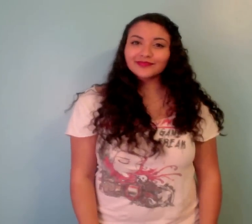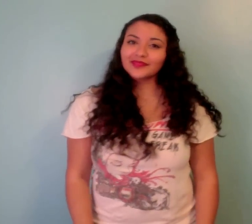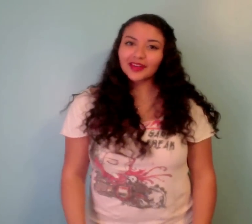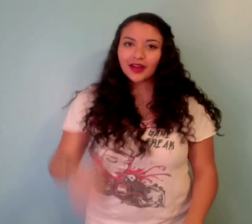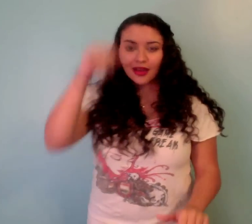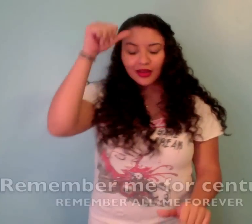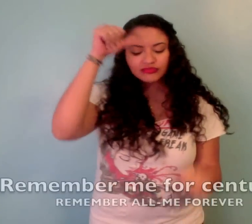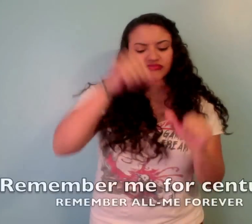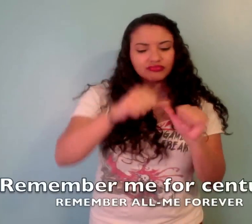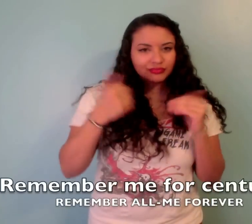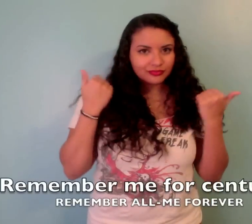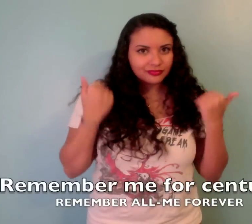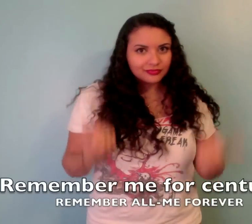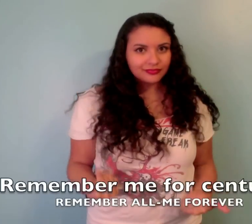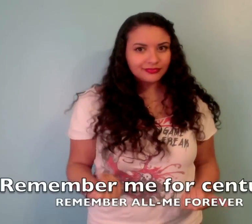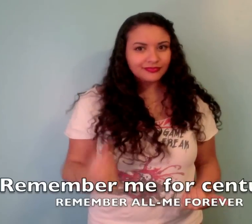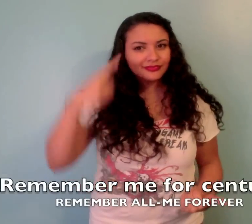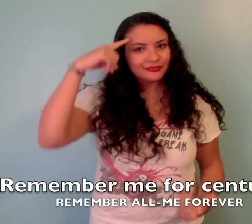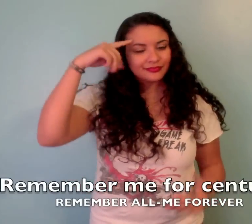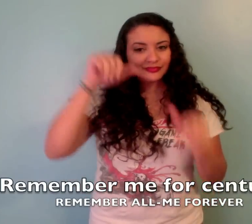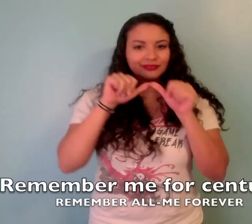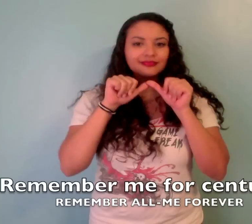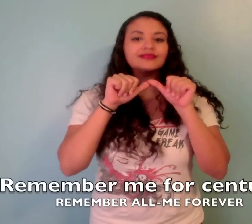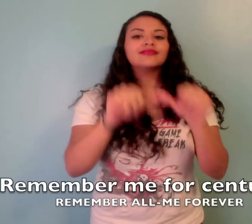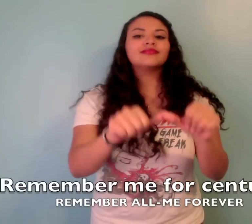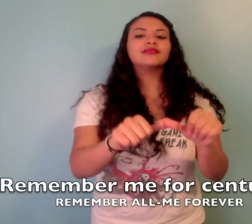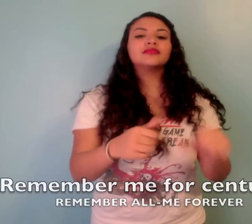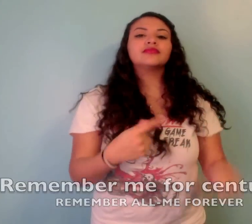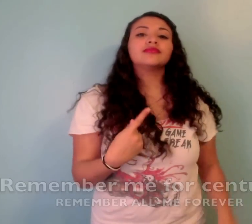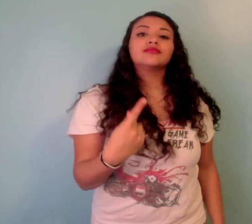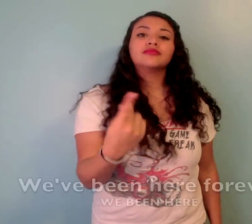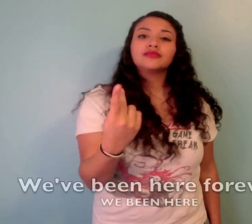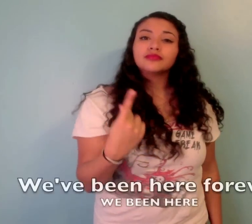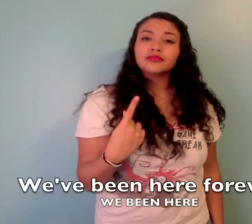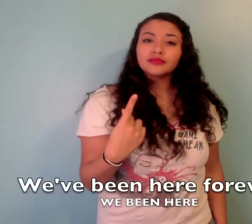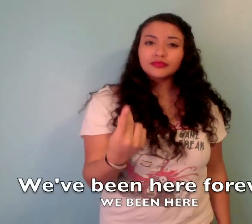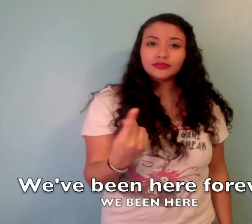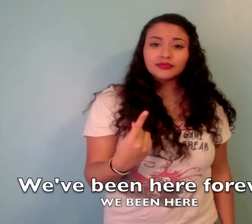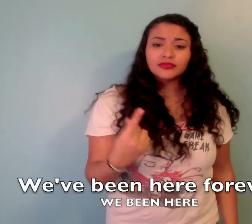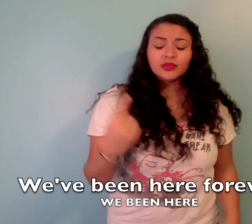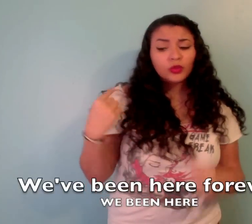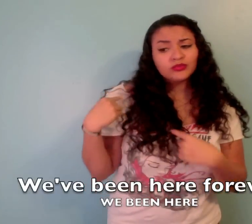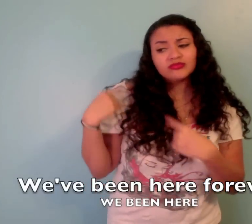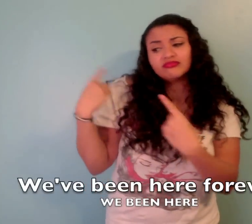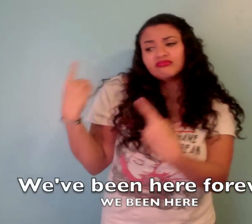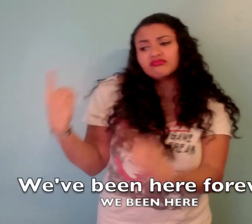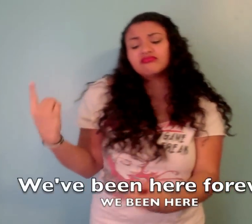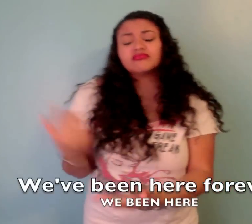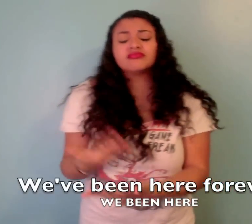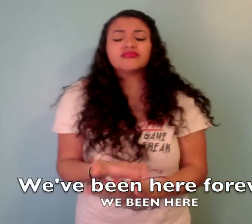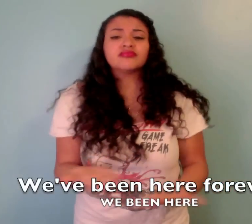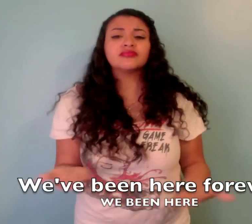Remember me for centuries We've been here forever